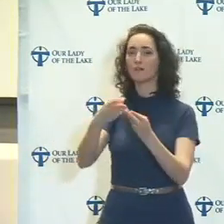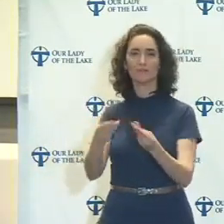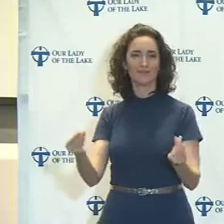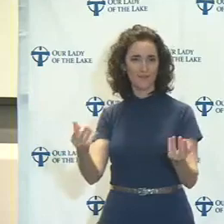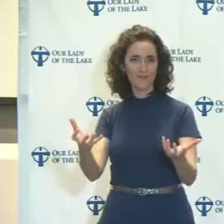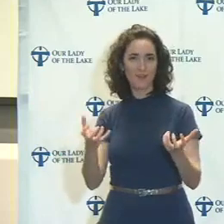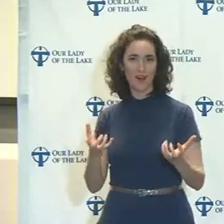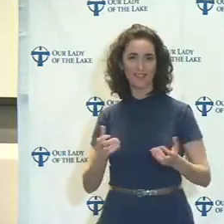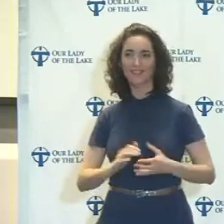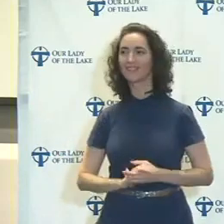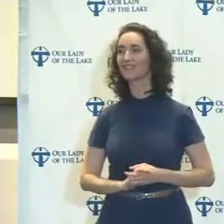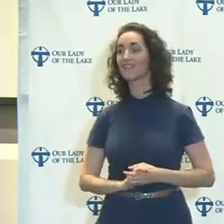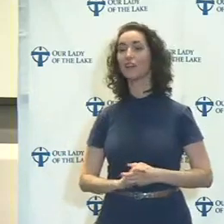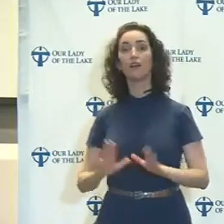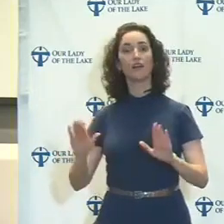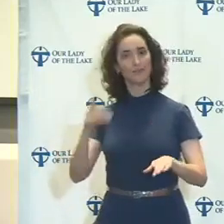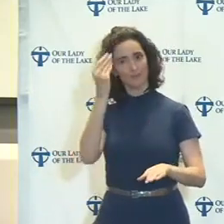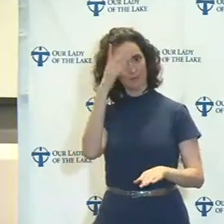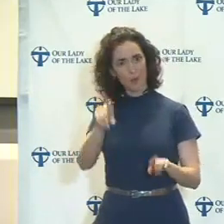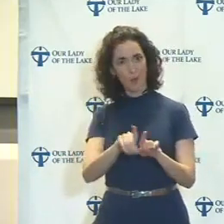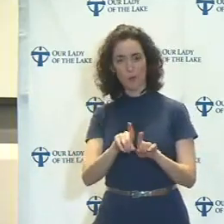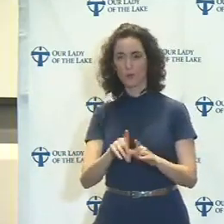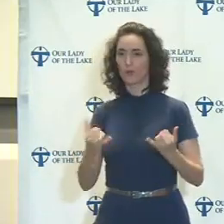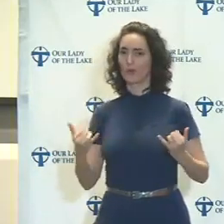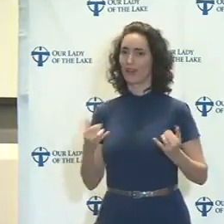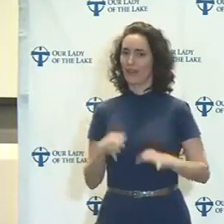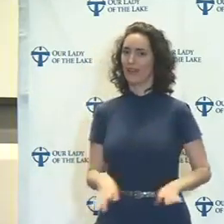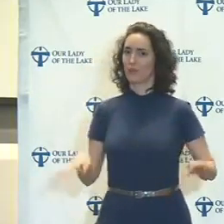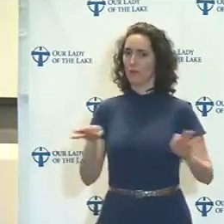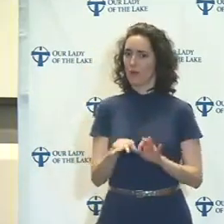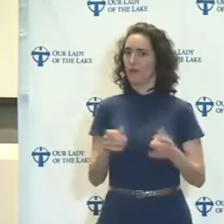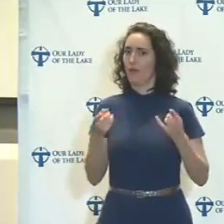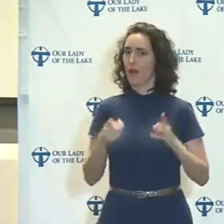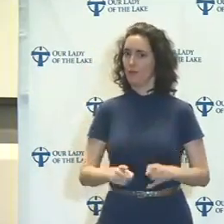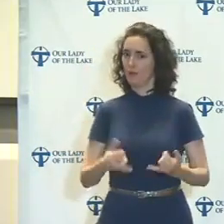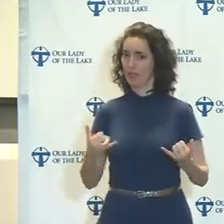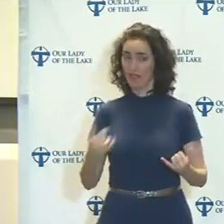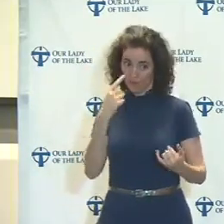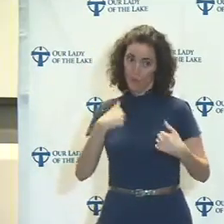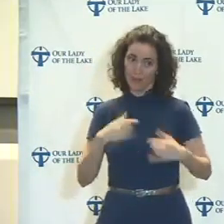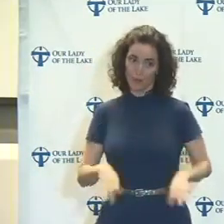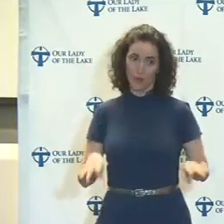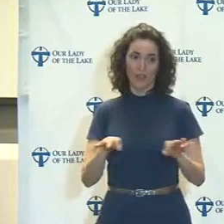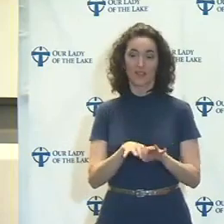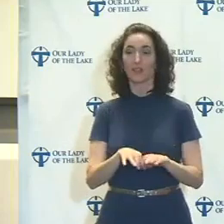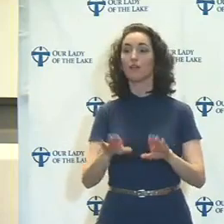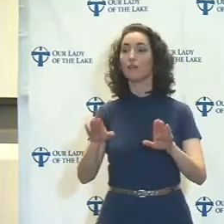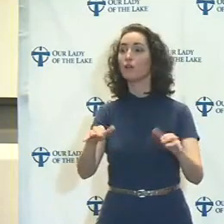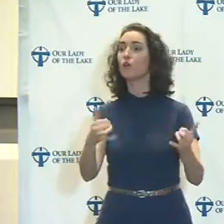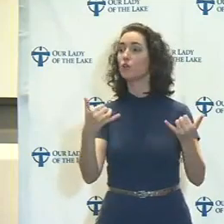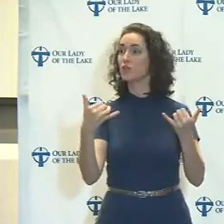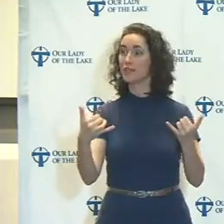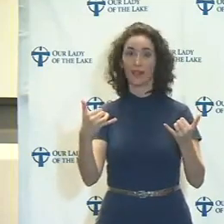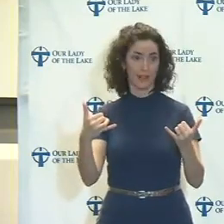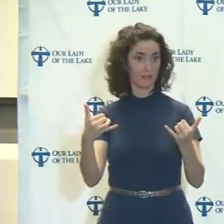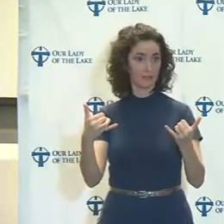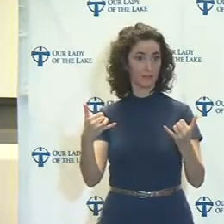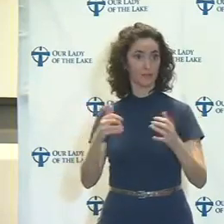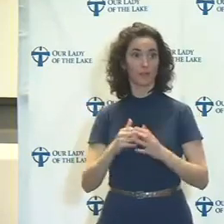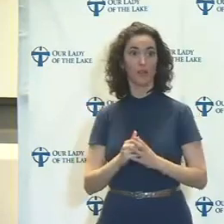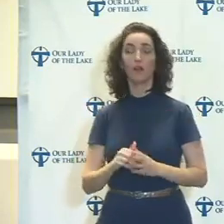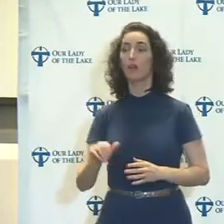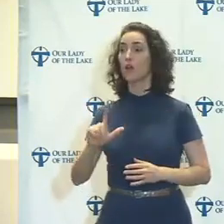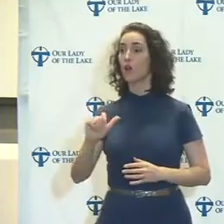Also, and this is an interesting milestone for me, as of today, we can say there are more people who've received vaccine